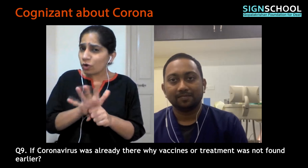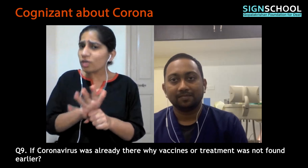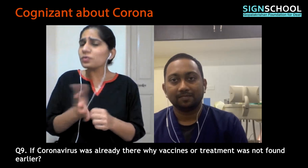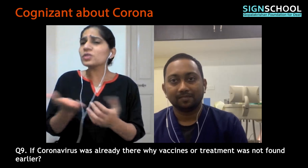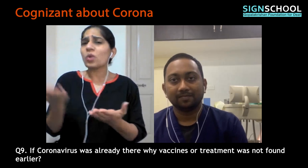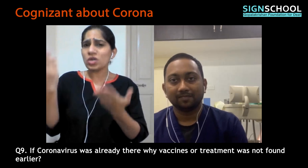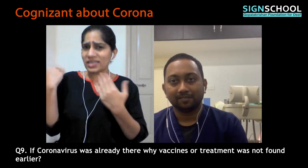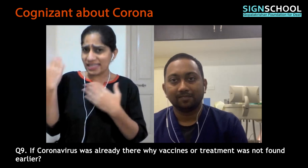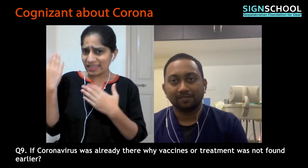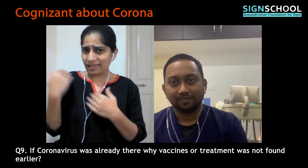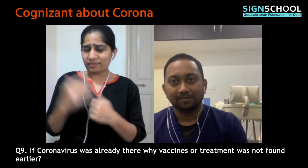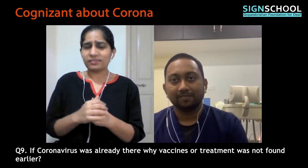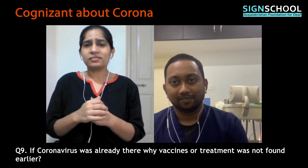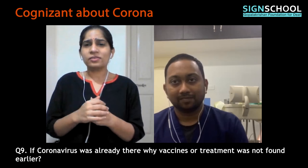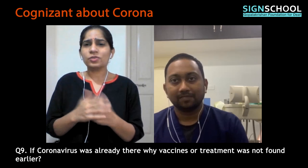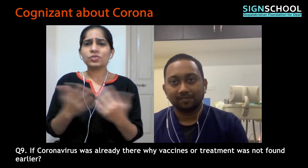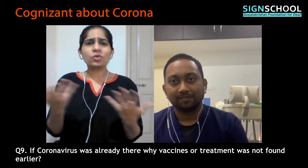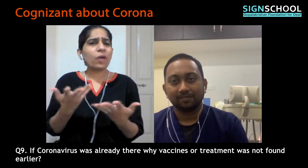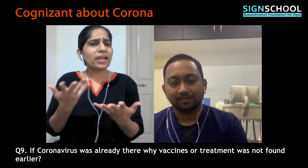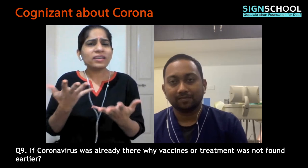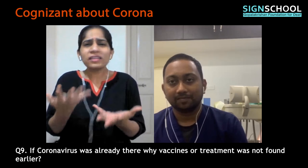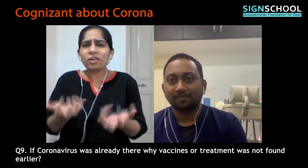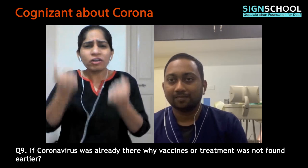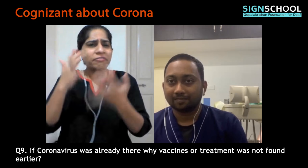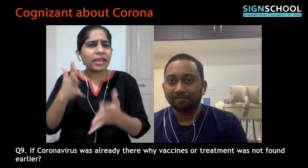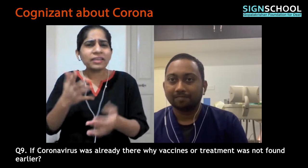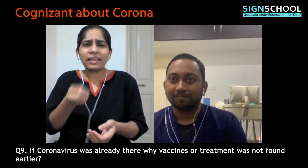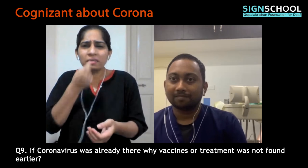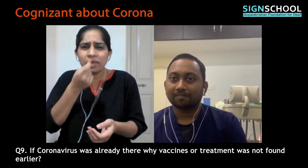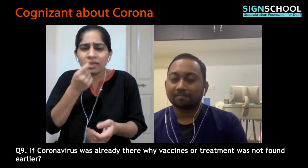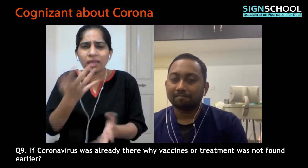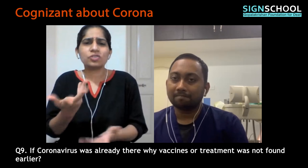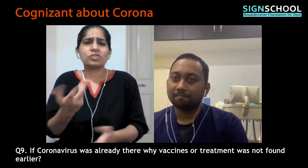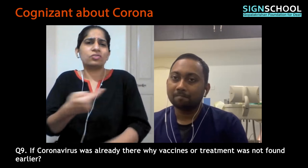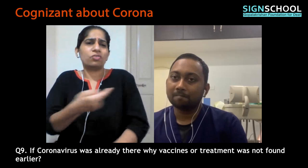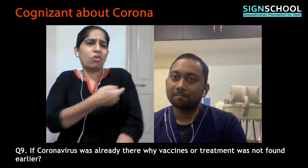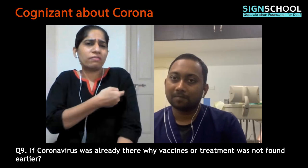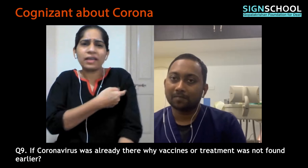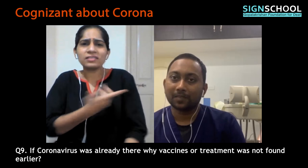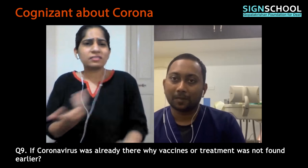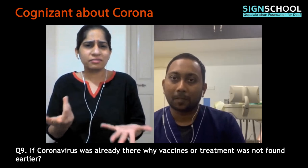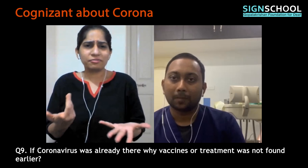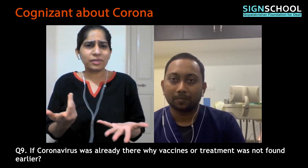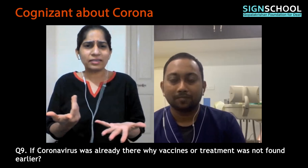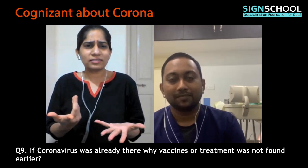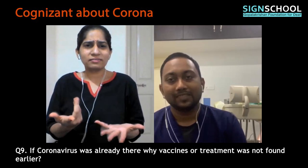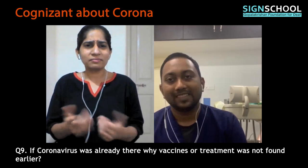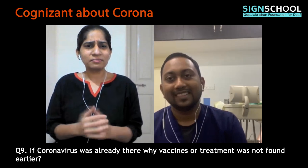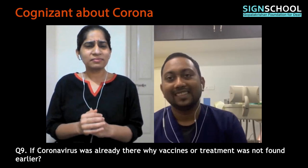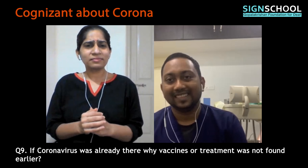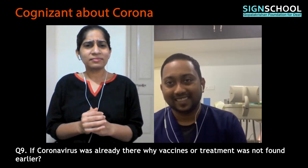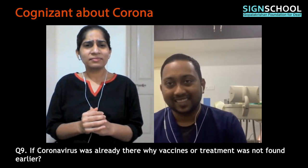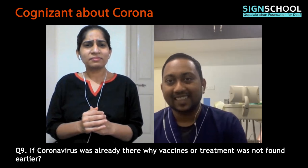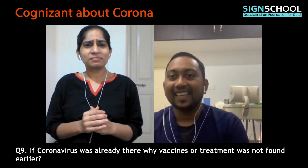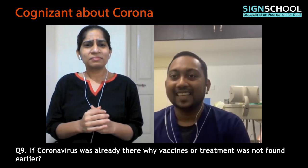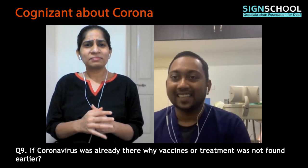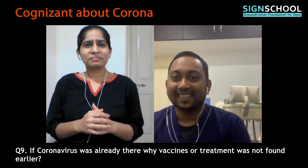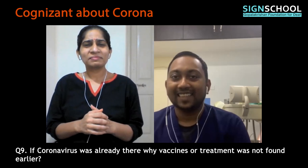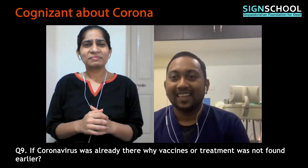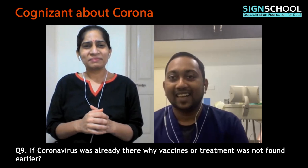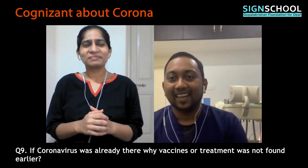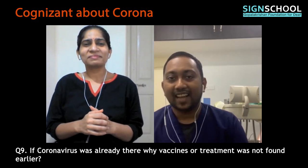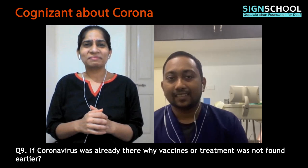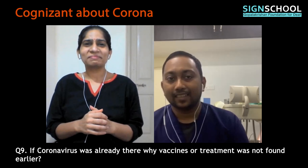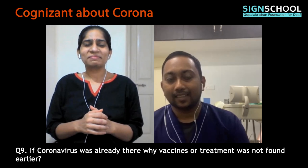if corona was already there, so why did they not find any medication or vaccine for that?